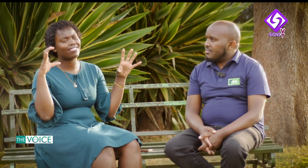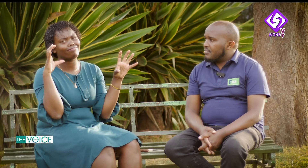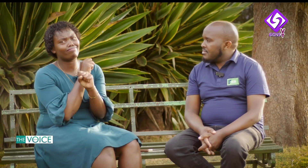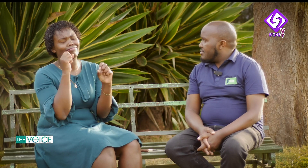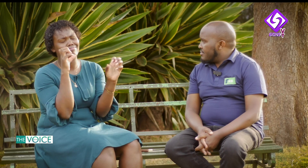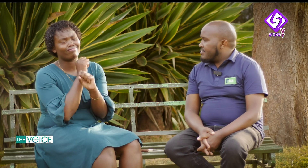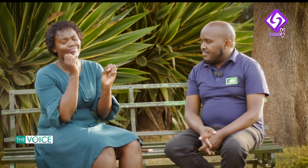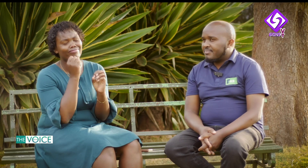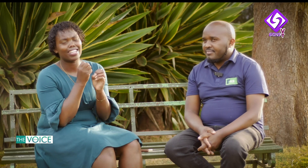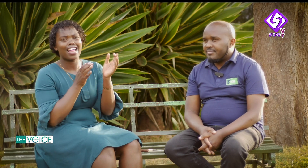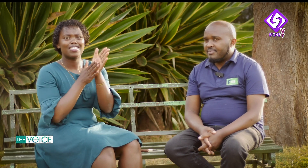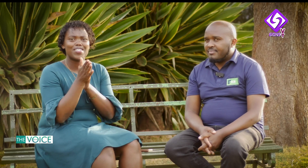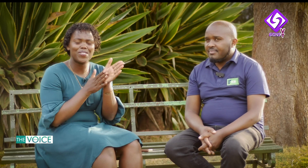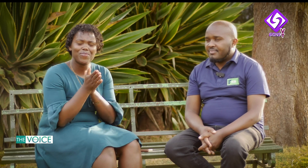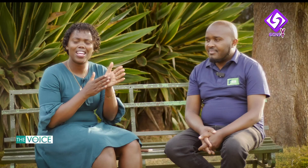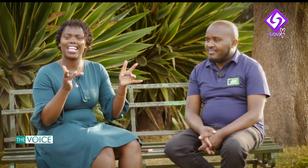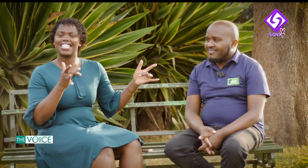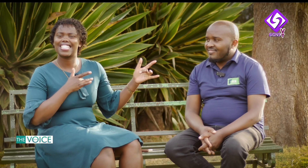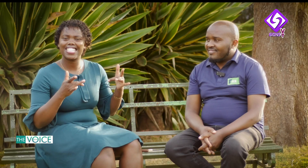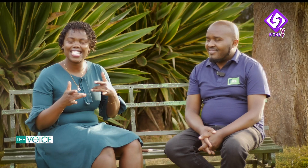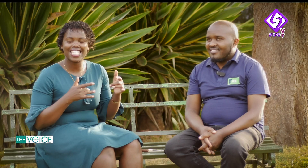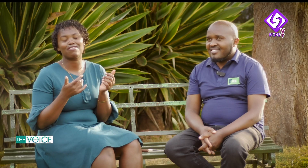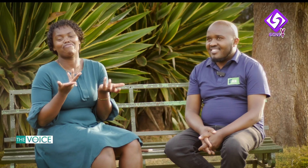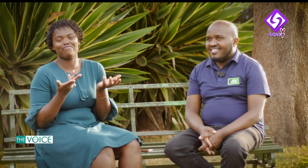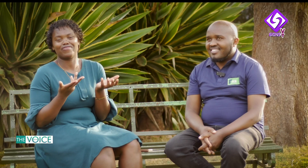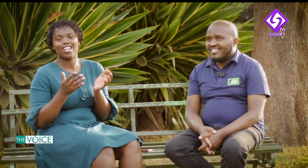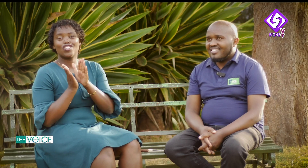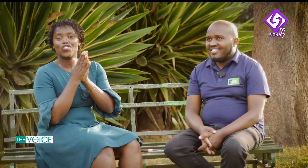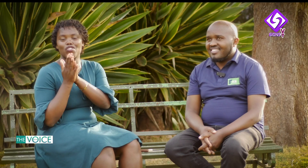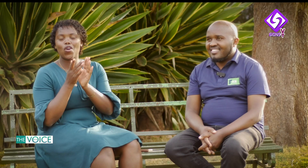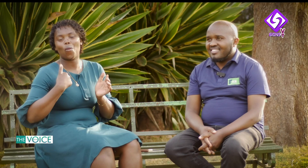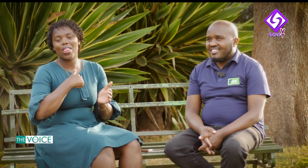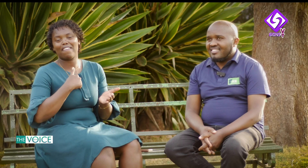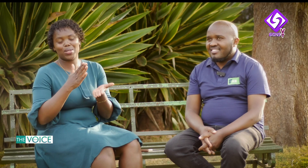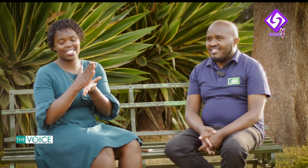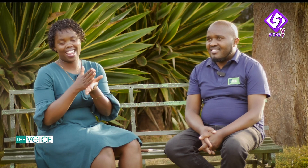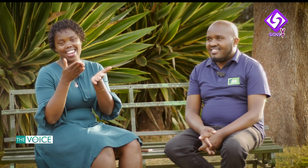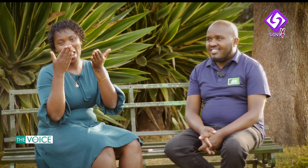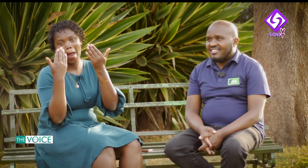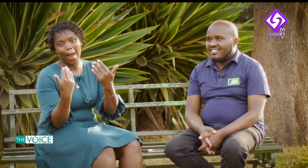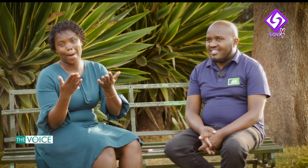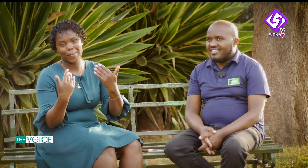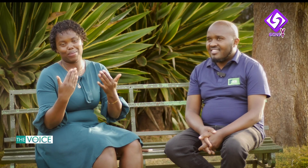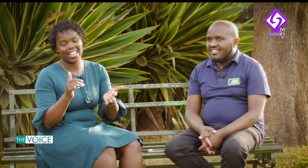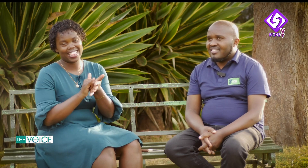also enjoy. Please don't miss this interesting show.